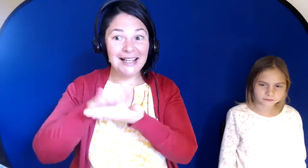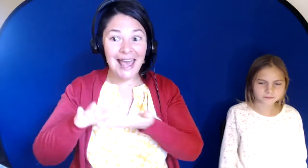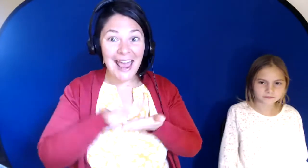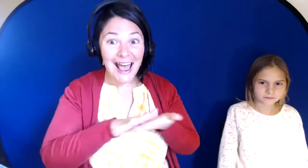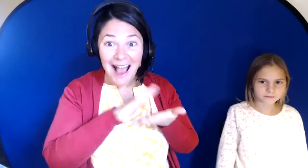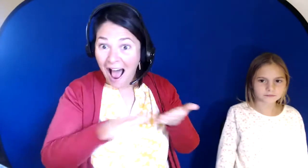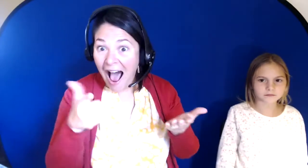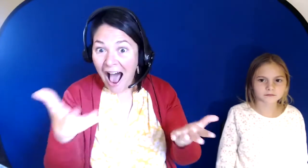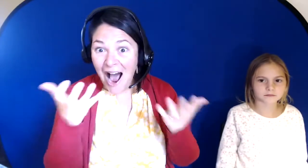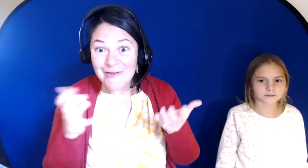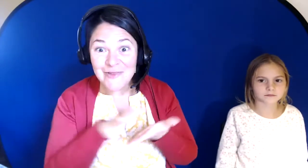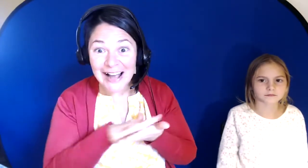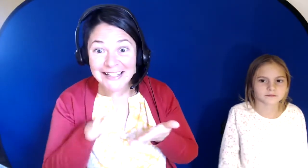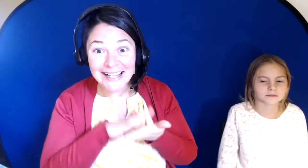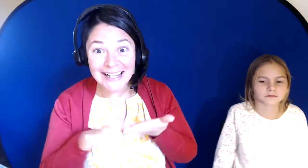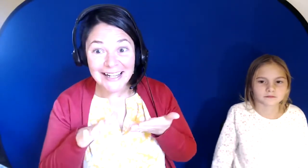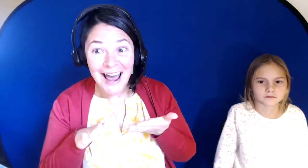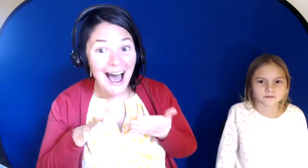hand. Want clean?